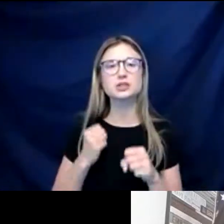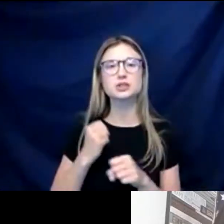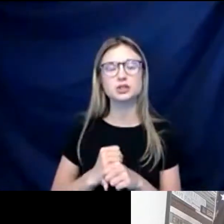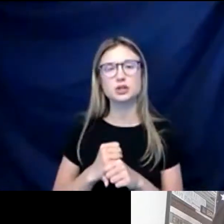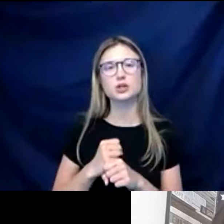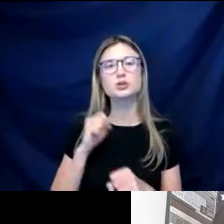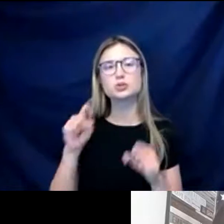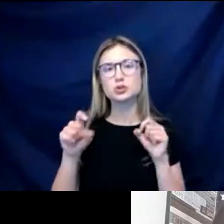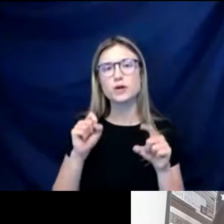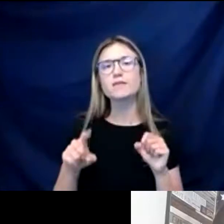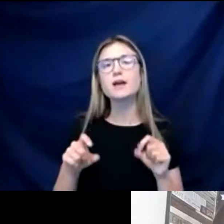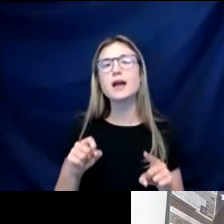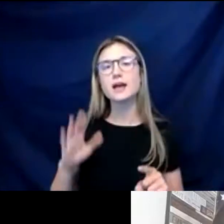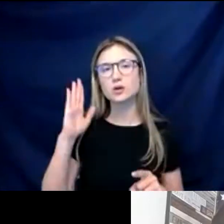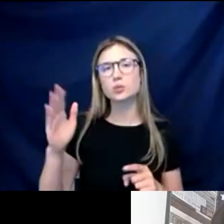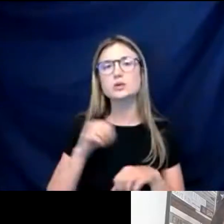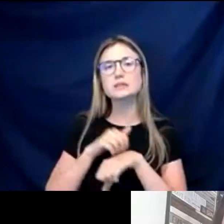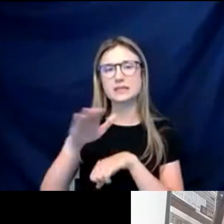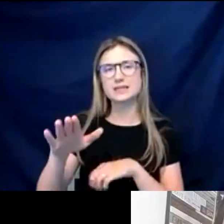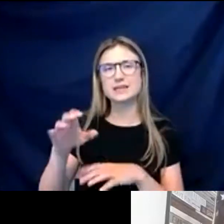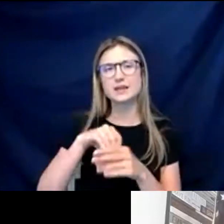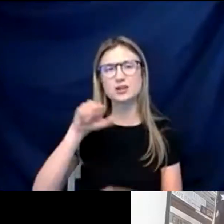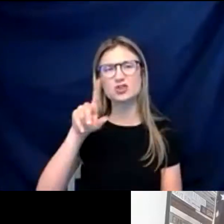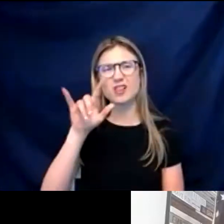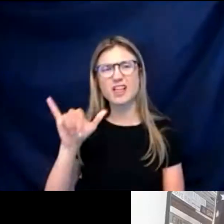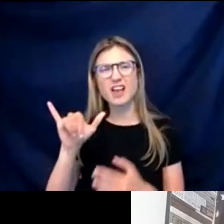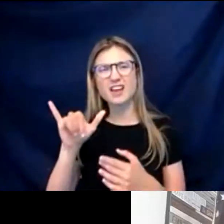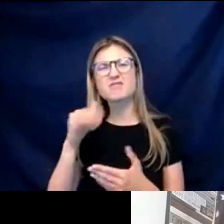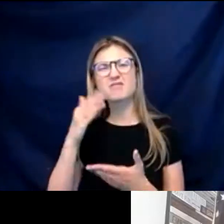out in July sometimes, by the end of July.